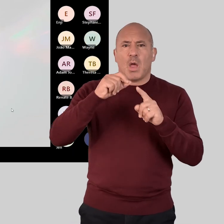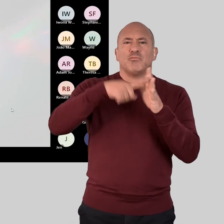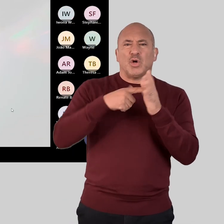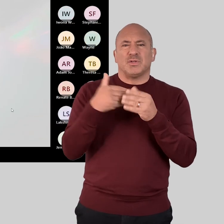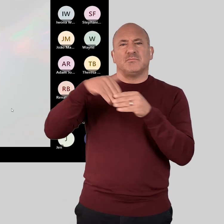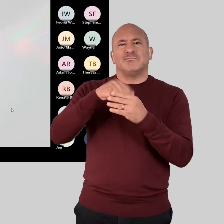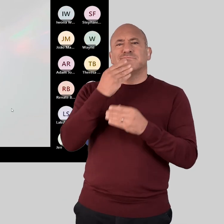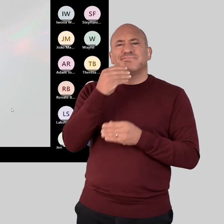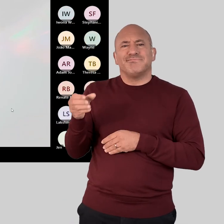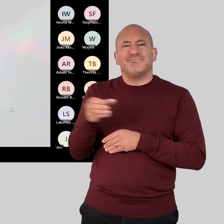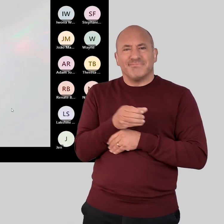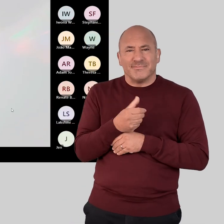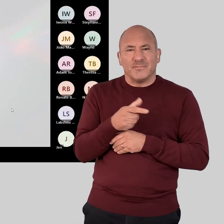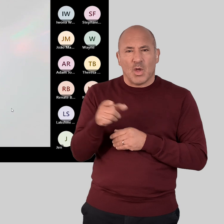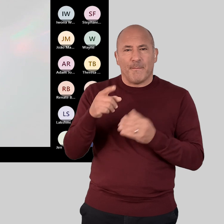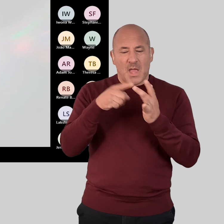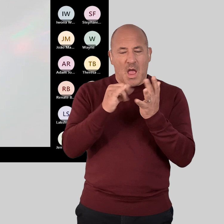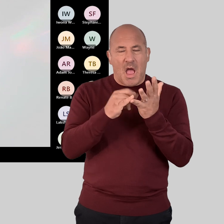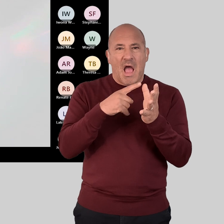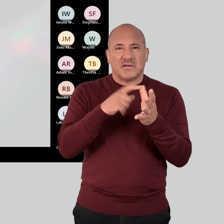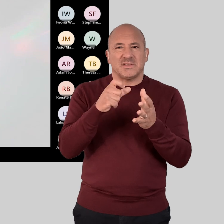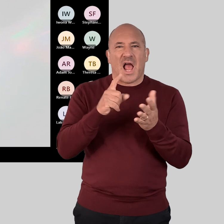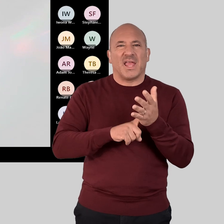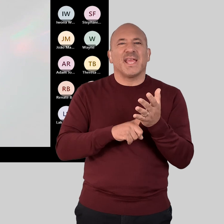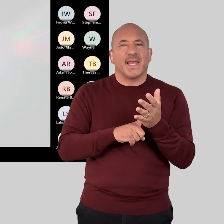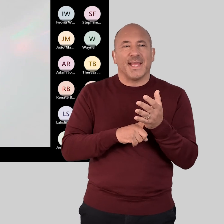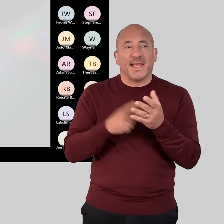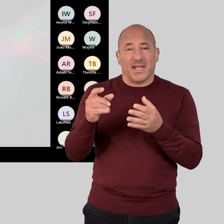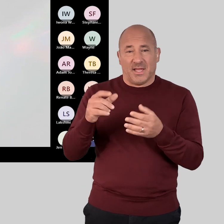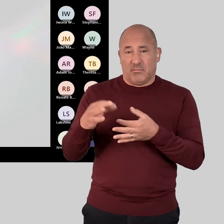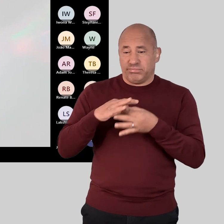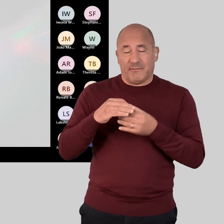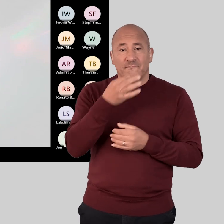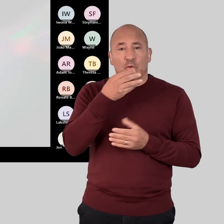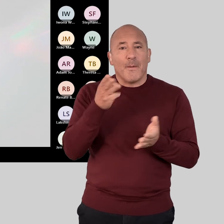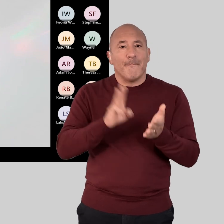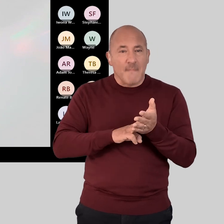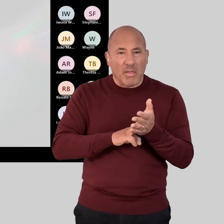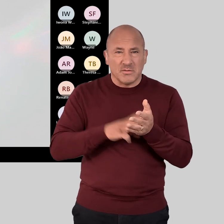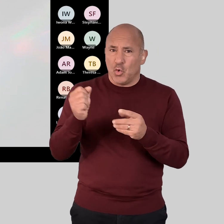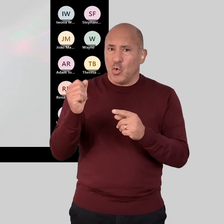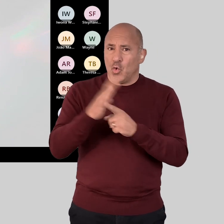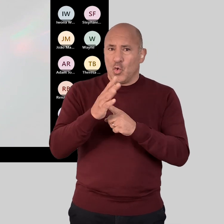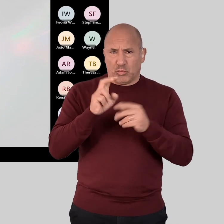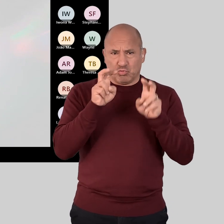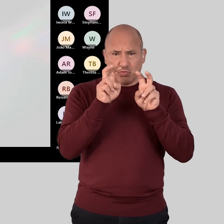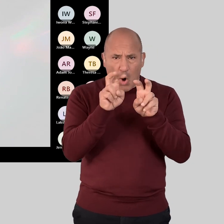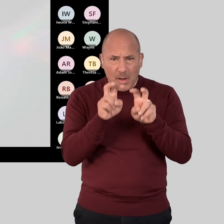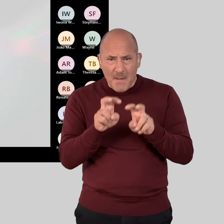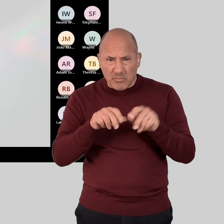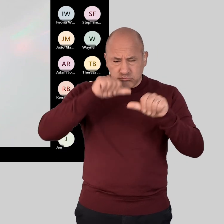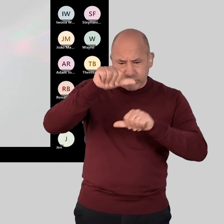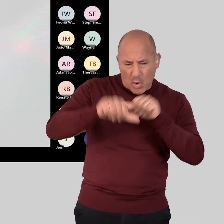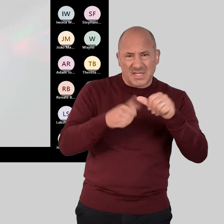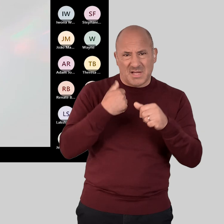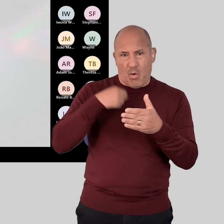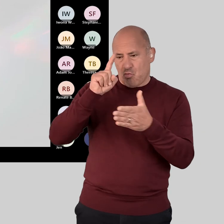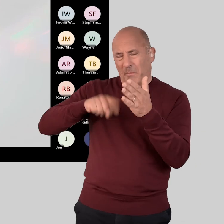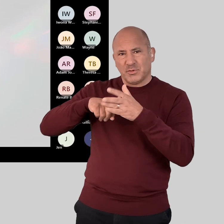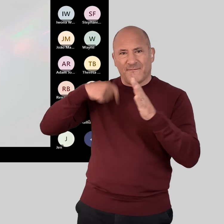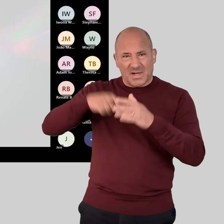called Isaac Lee, who worked with us for a few months and did some really important work documenting some of the processes of the commissioned